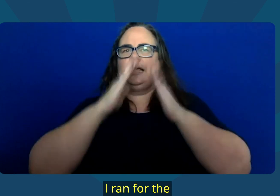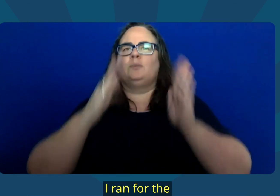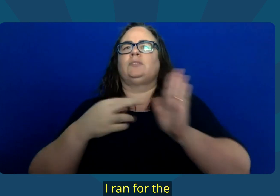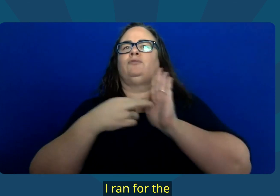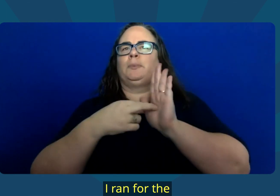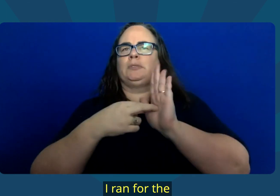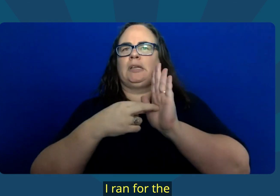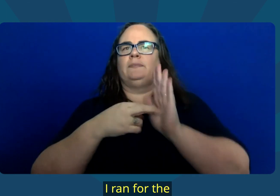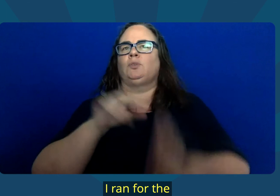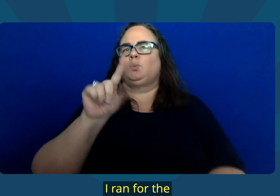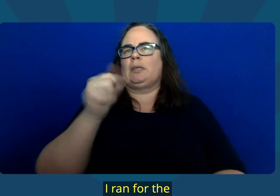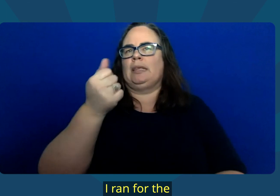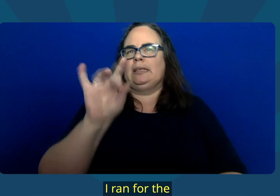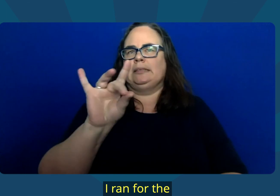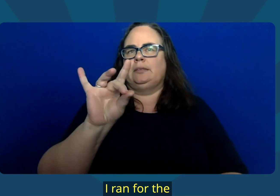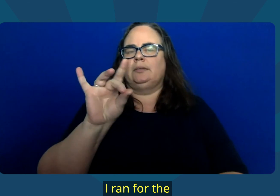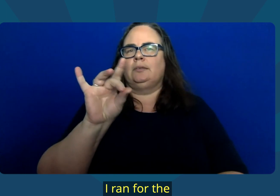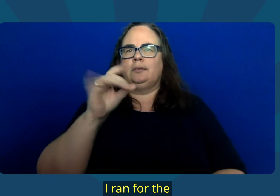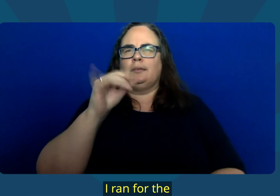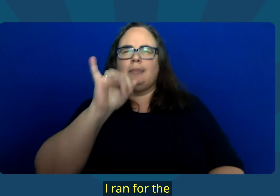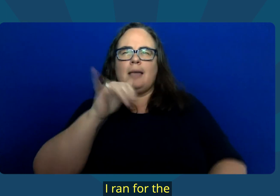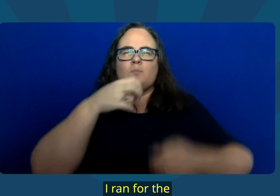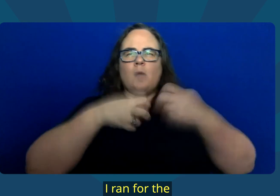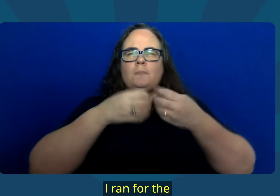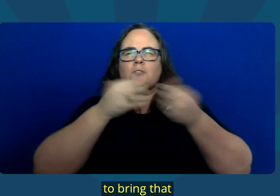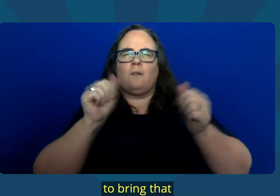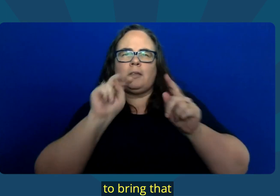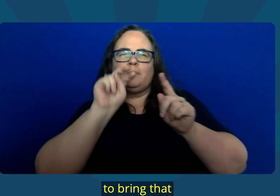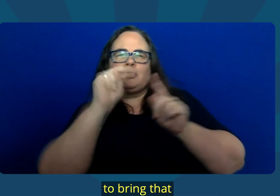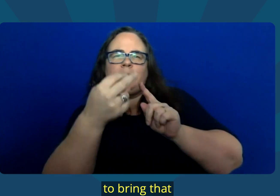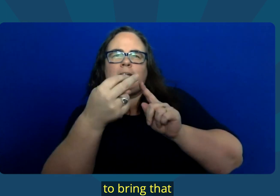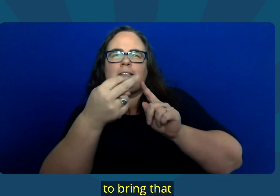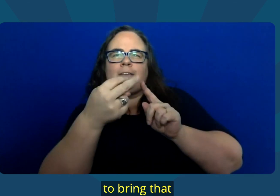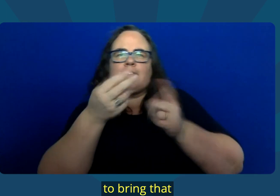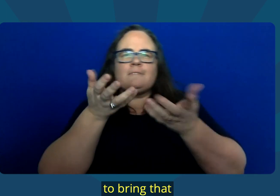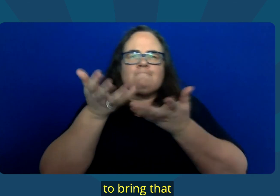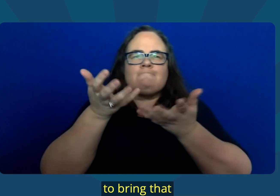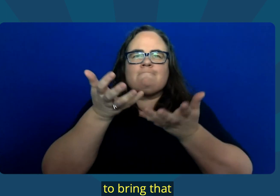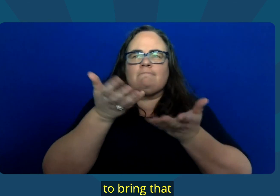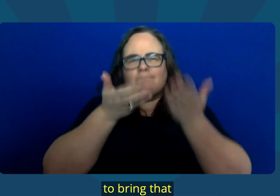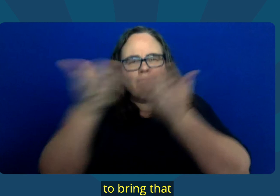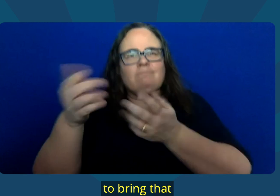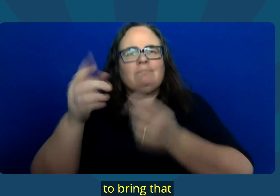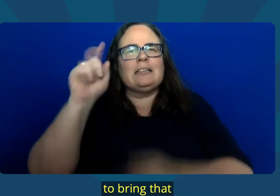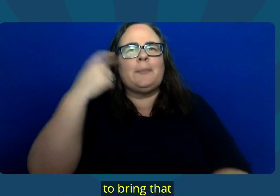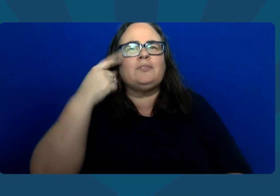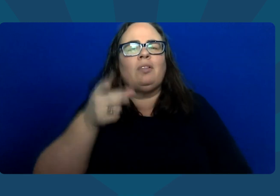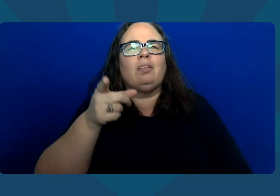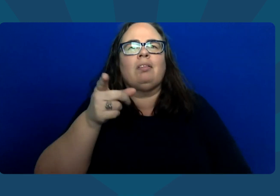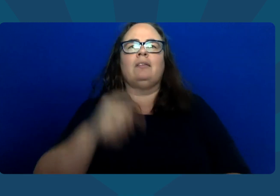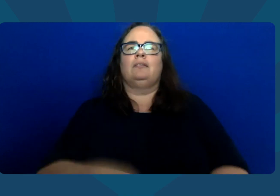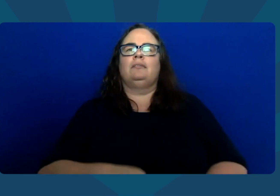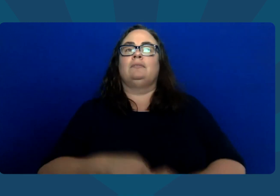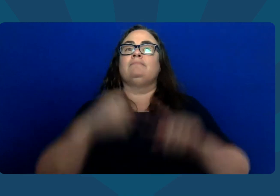the State House of Representatives in 2018 to bring that problem-solving perspective down